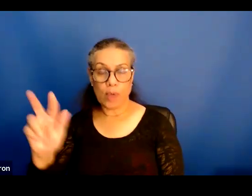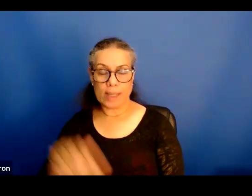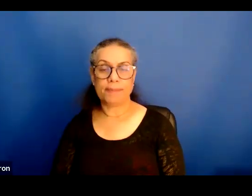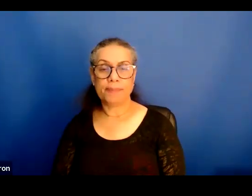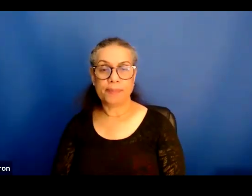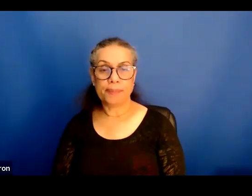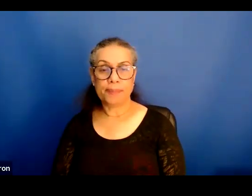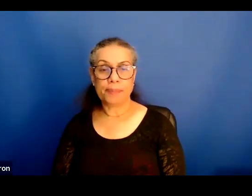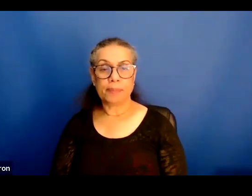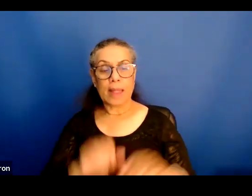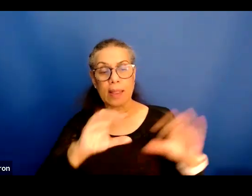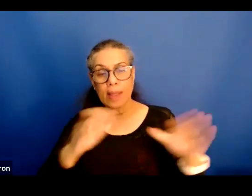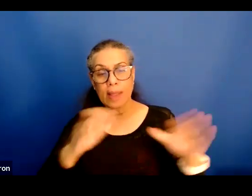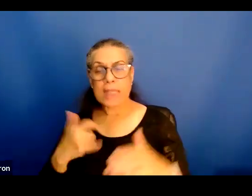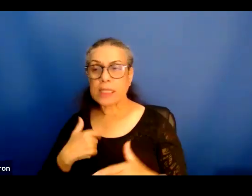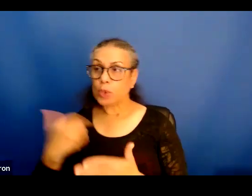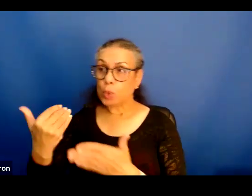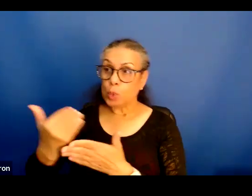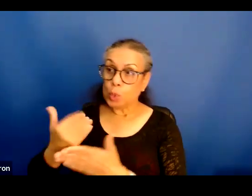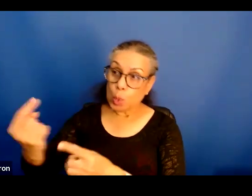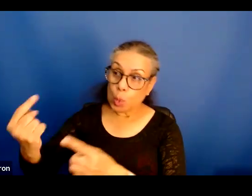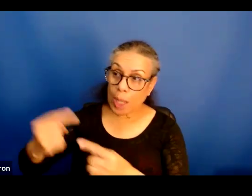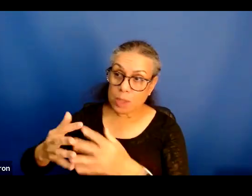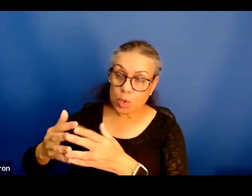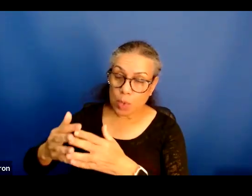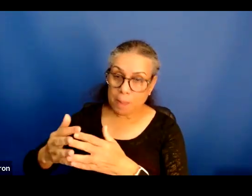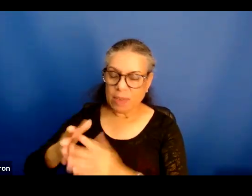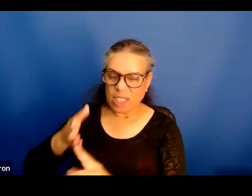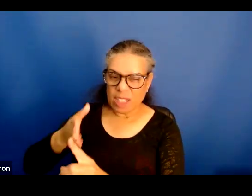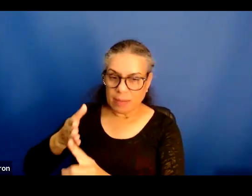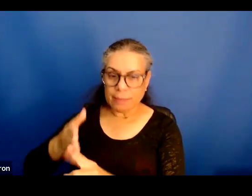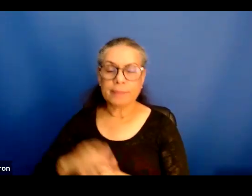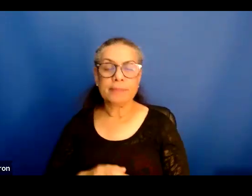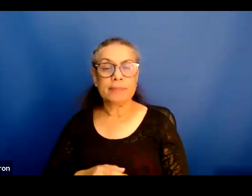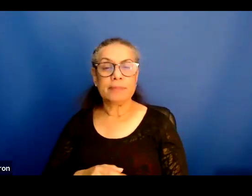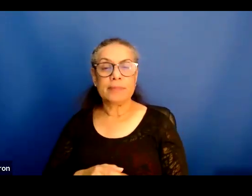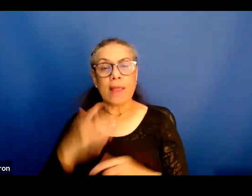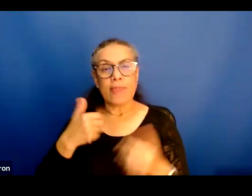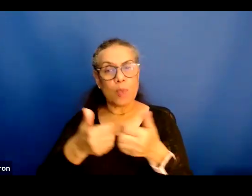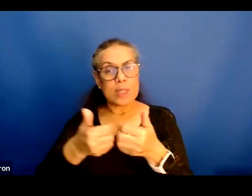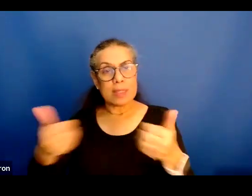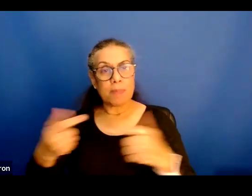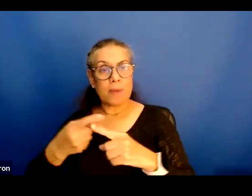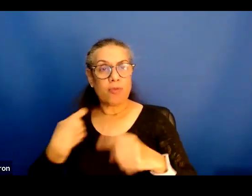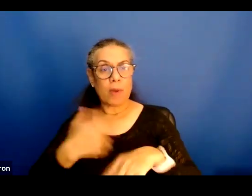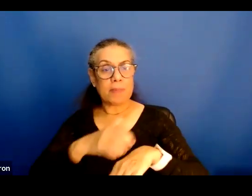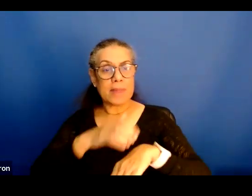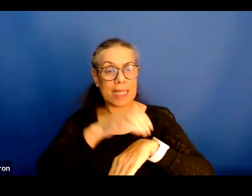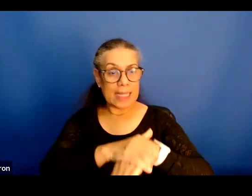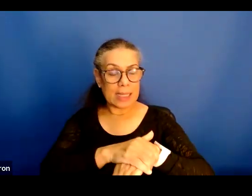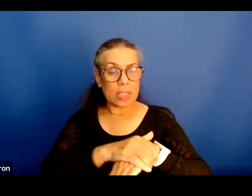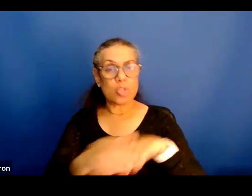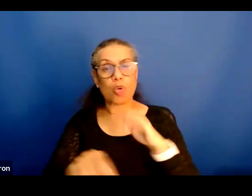These classrooms served newcomer multilingual learners exclusively, separating them from their English fluent and grade